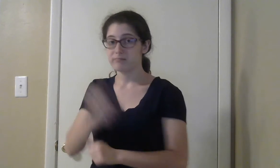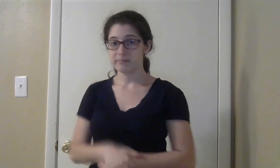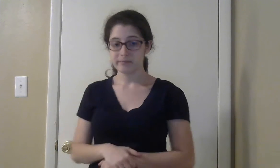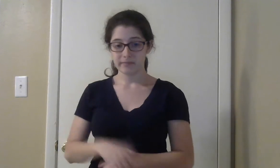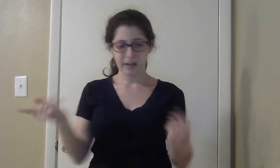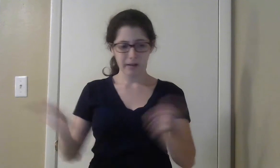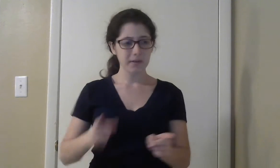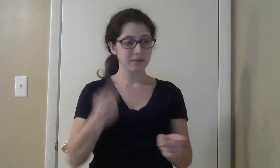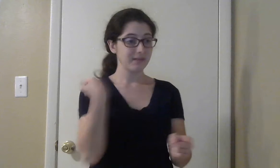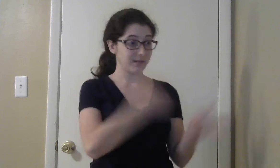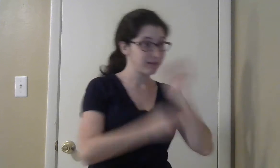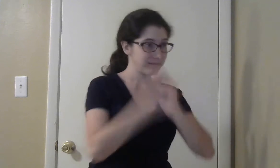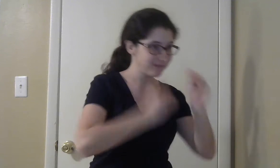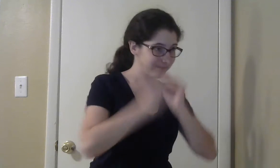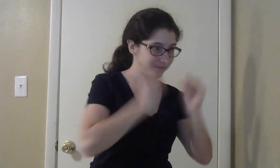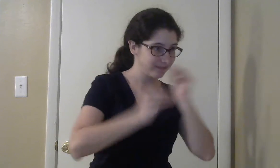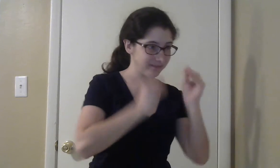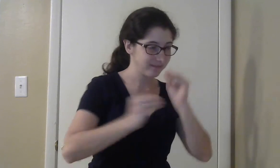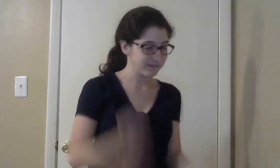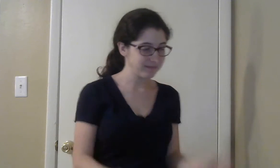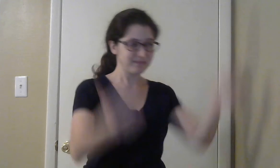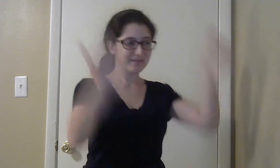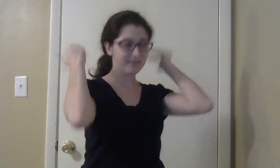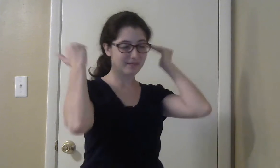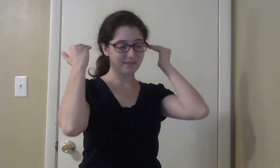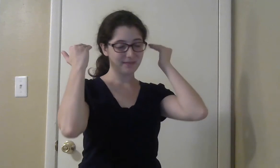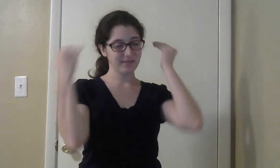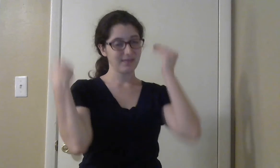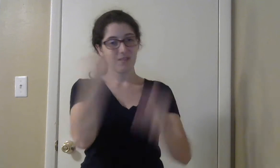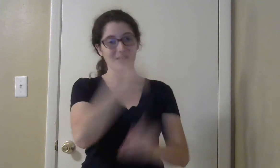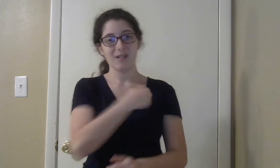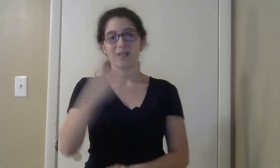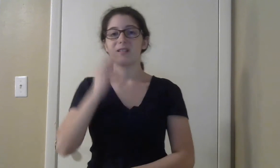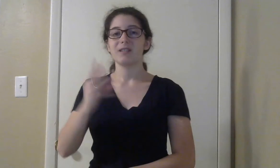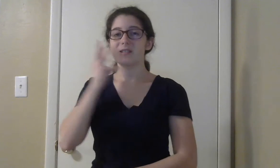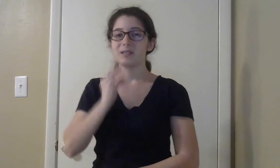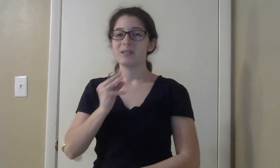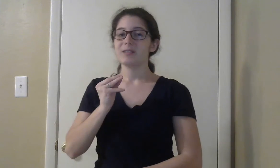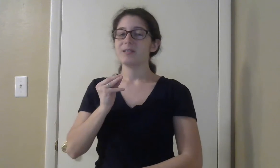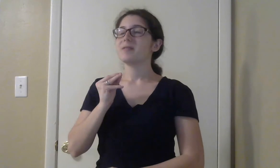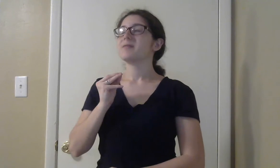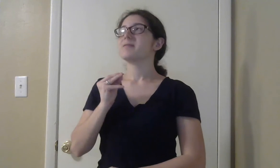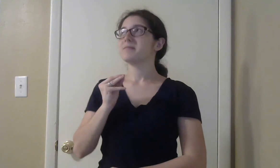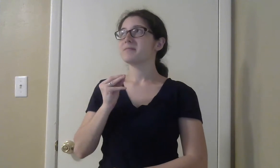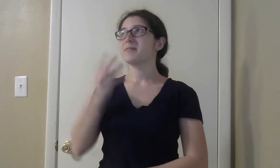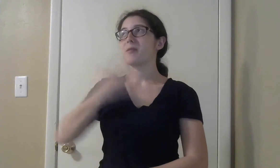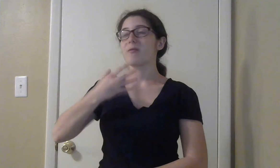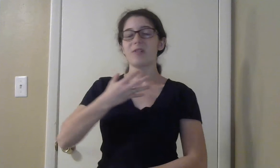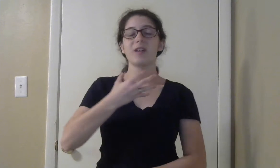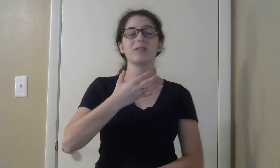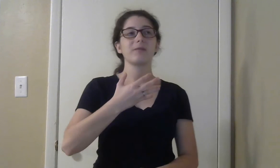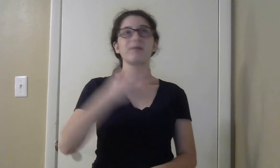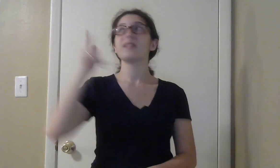gladly taste the emblem of our heavenly food, the bread of life, Jesus Himself. And when we fast,